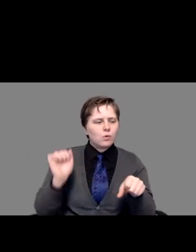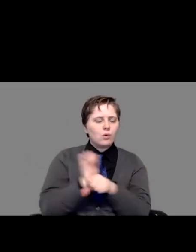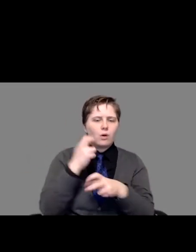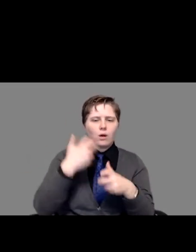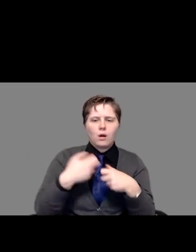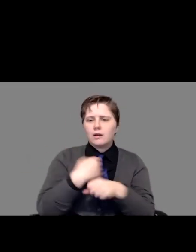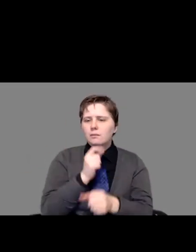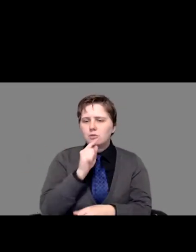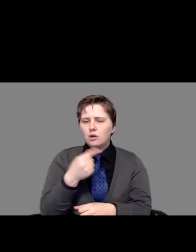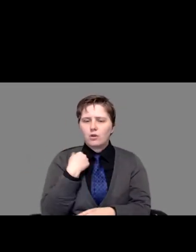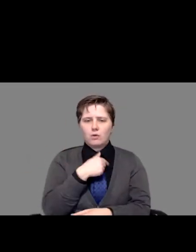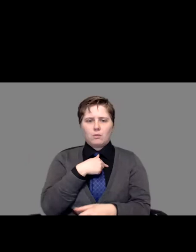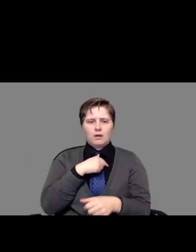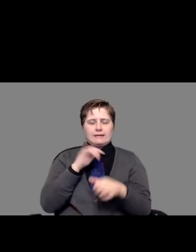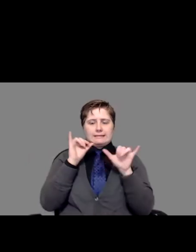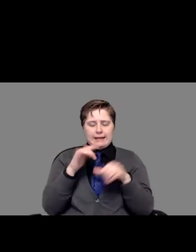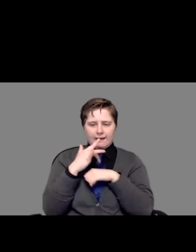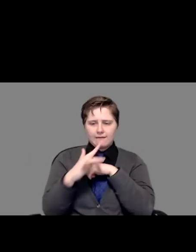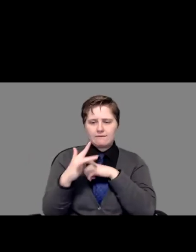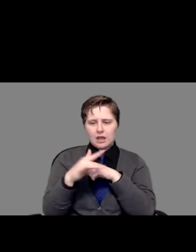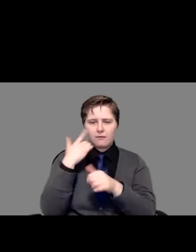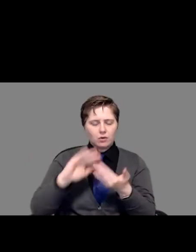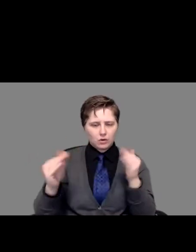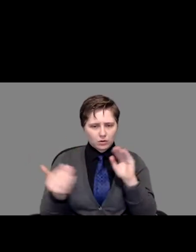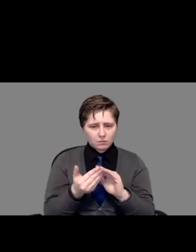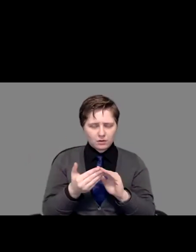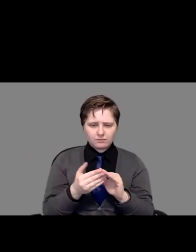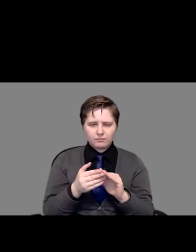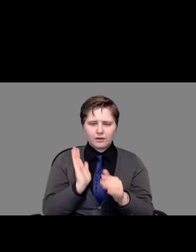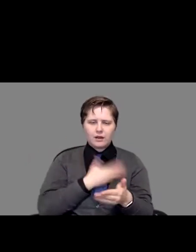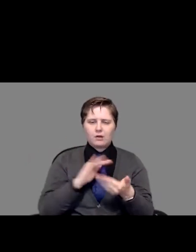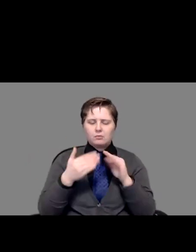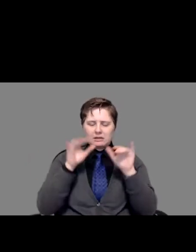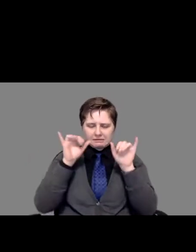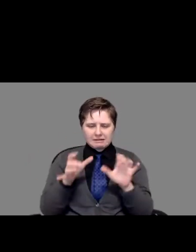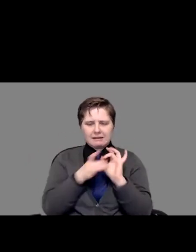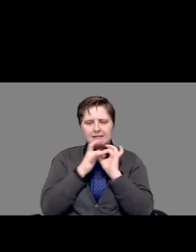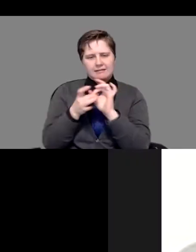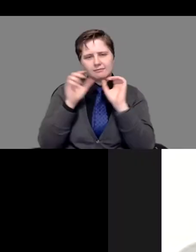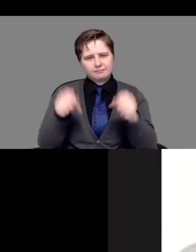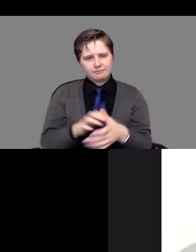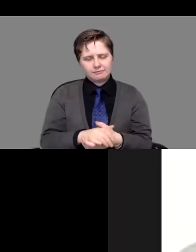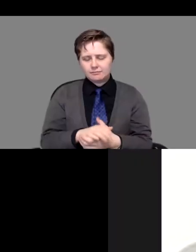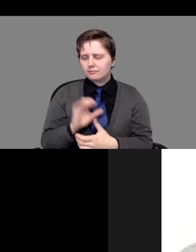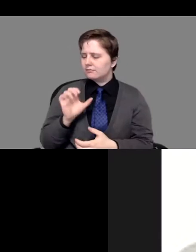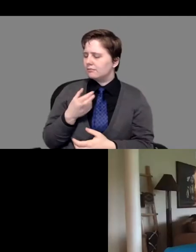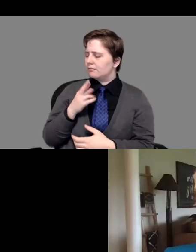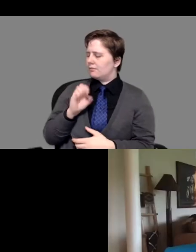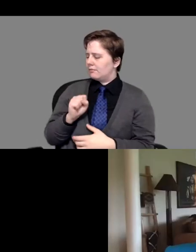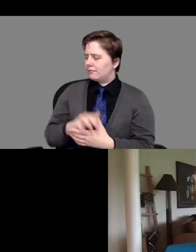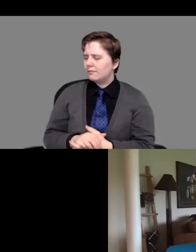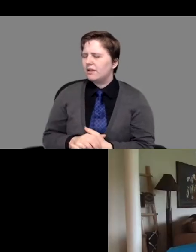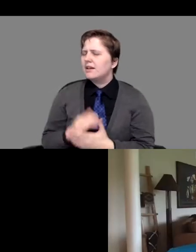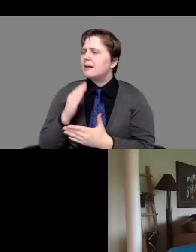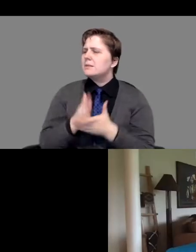we keep ourselves available to the community and keep our community connected. In some ways, the